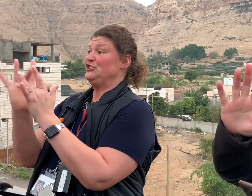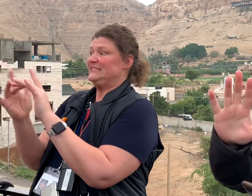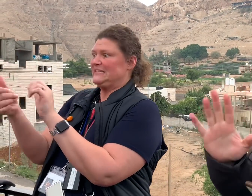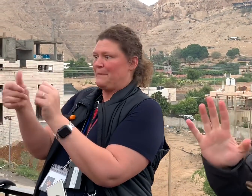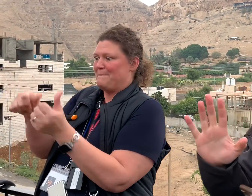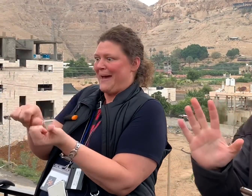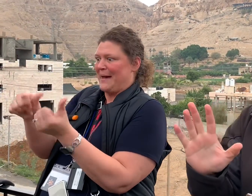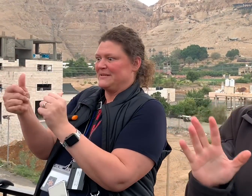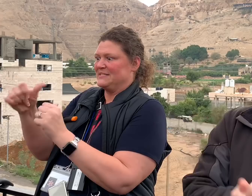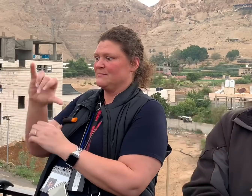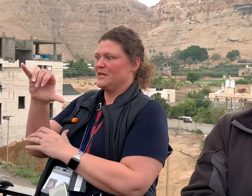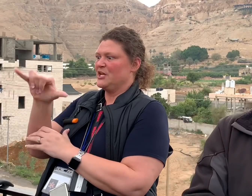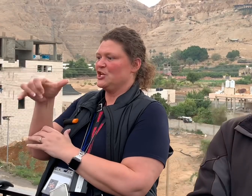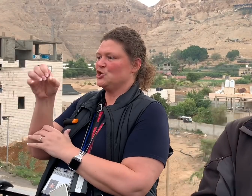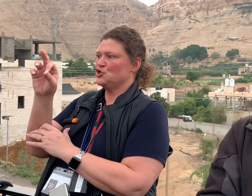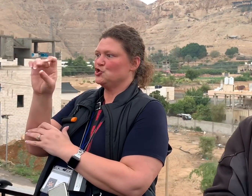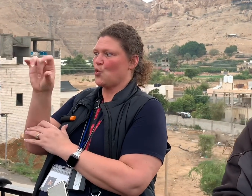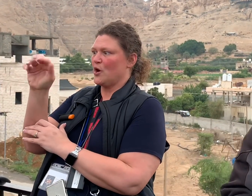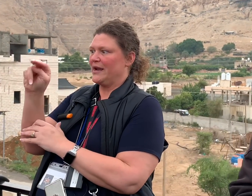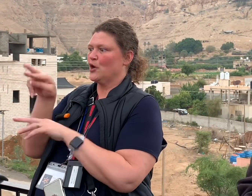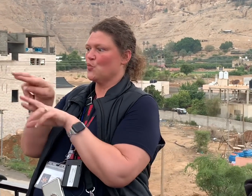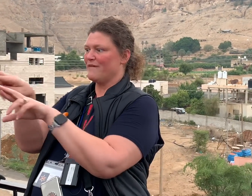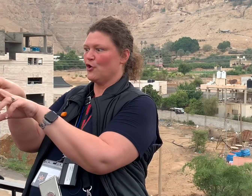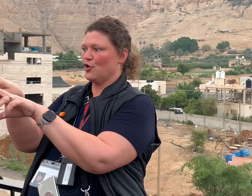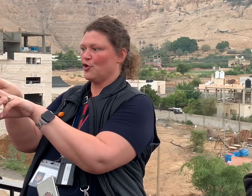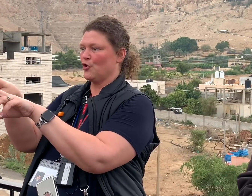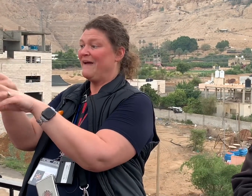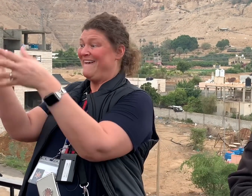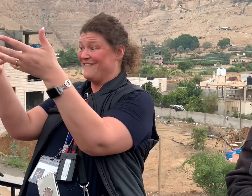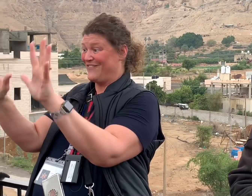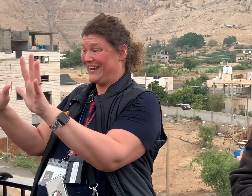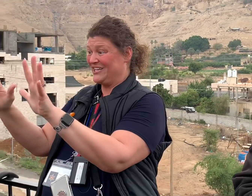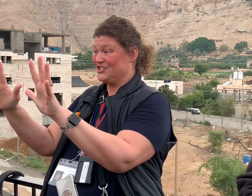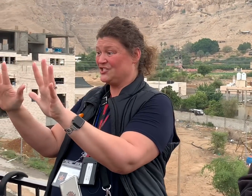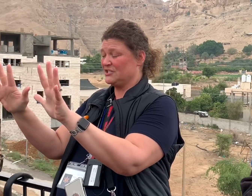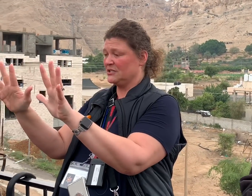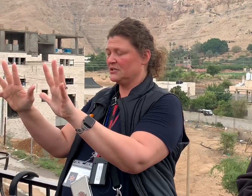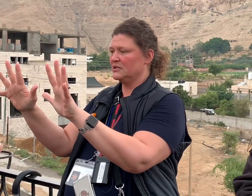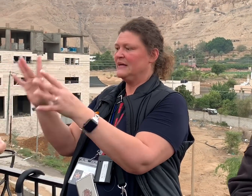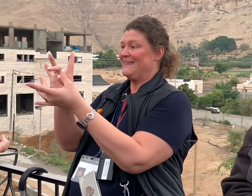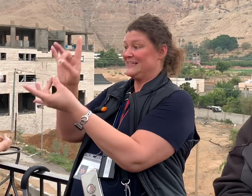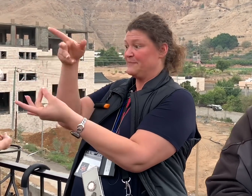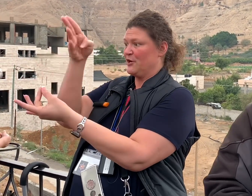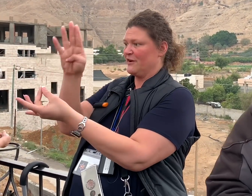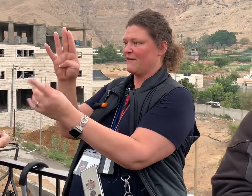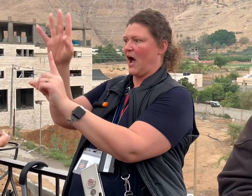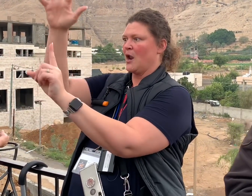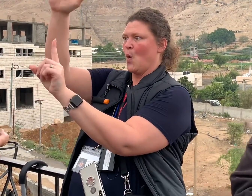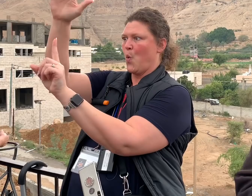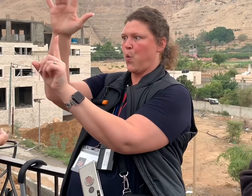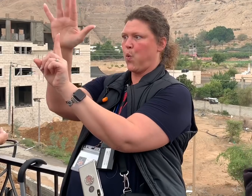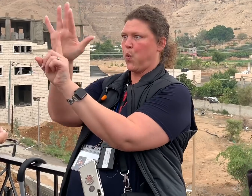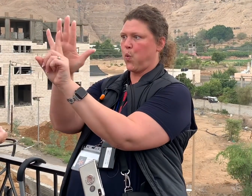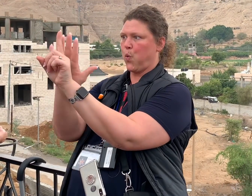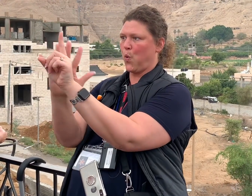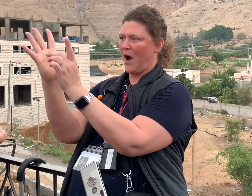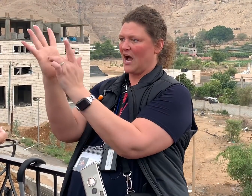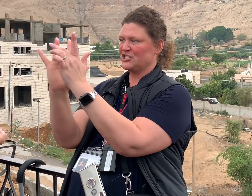River. So just geography, okay? Jordan River is, let's